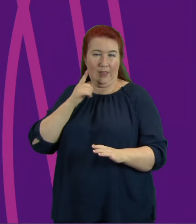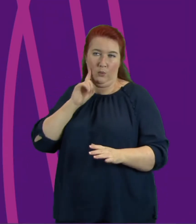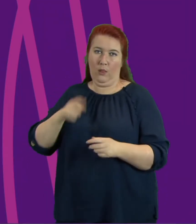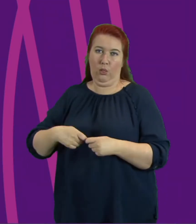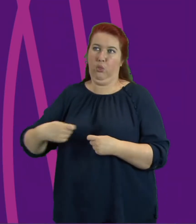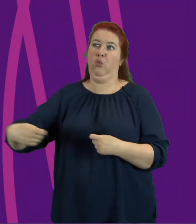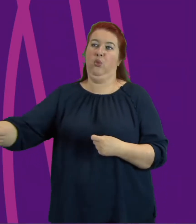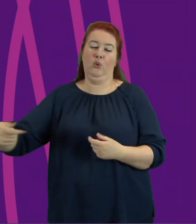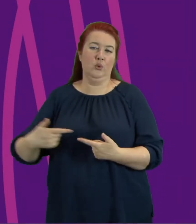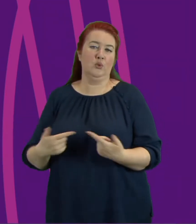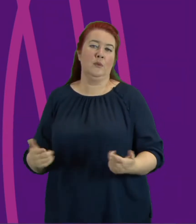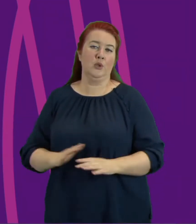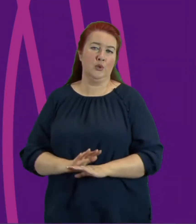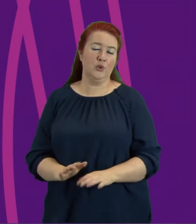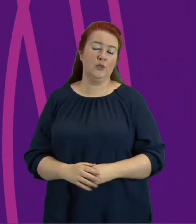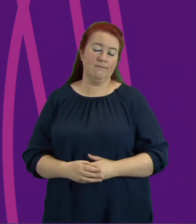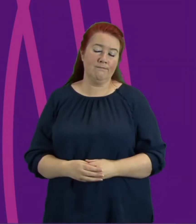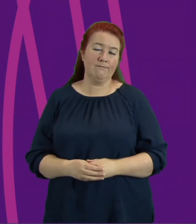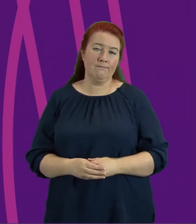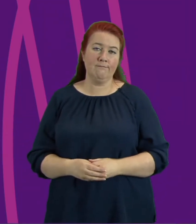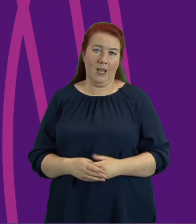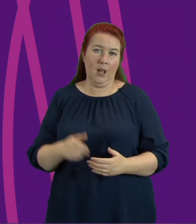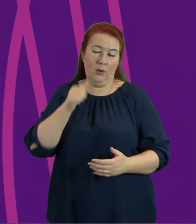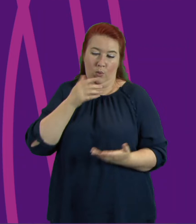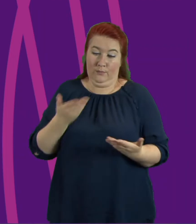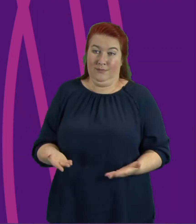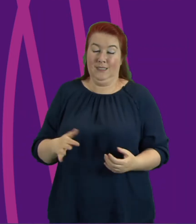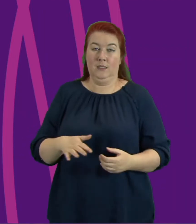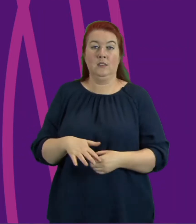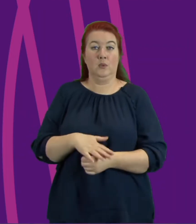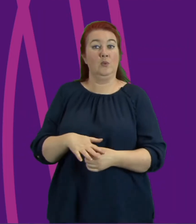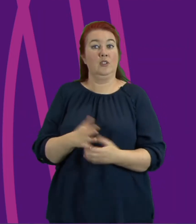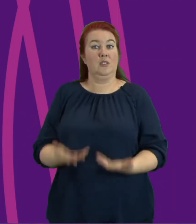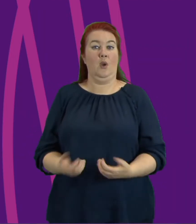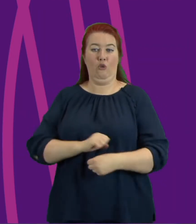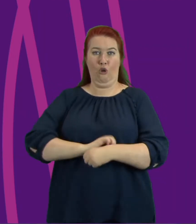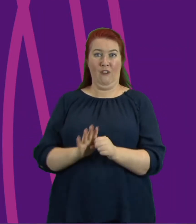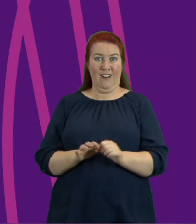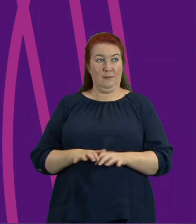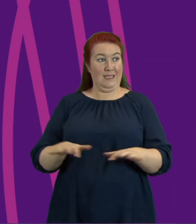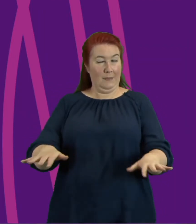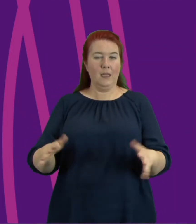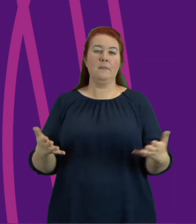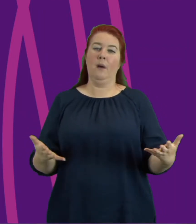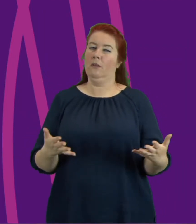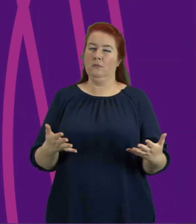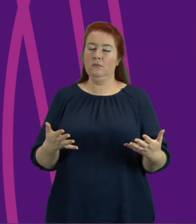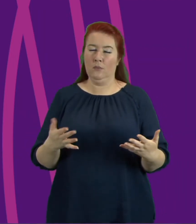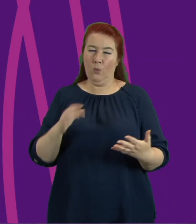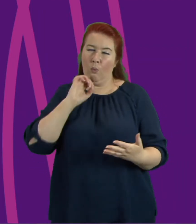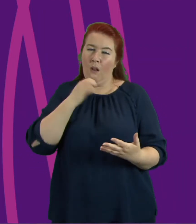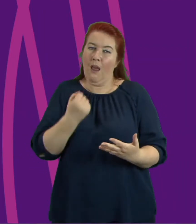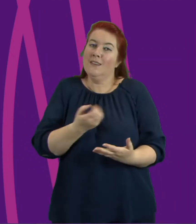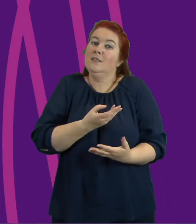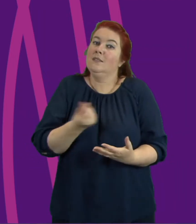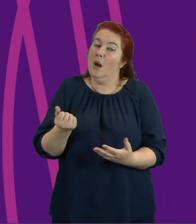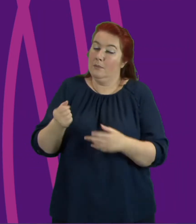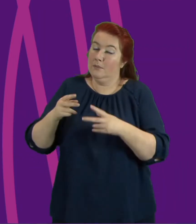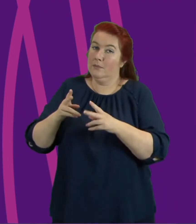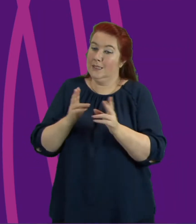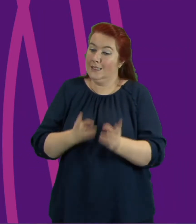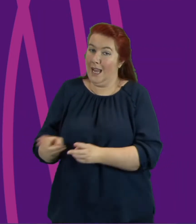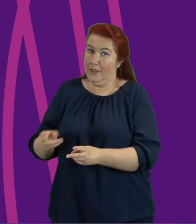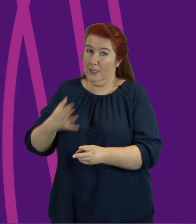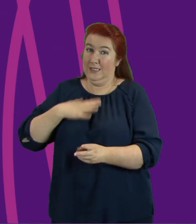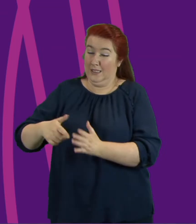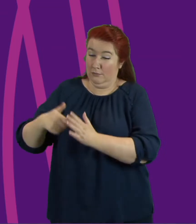situation to be different in the context of the pandemic deaths. There will be deaths that require a more extensive investigation,